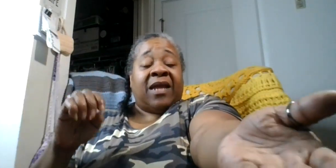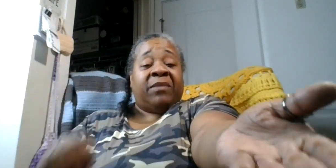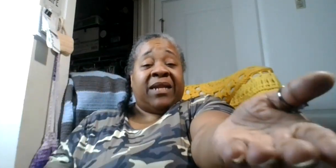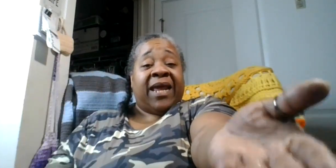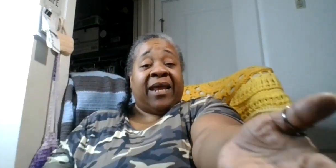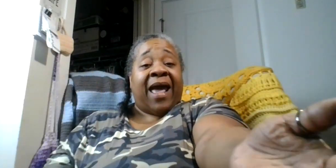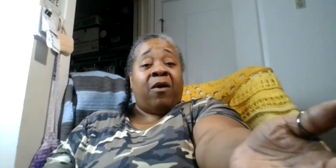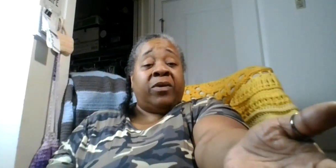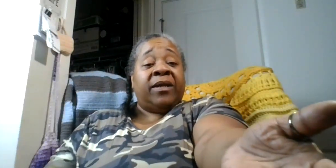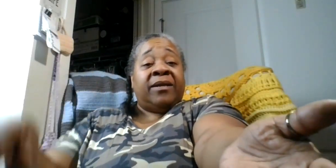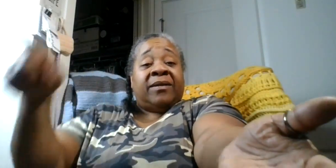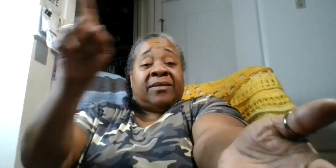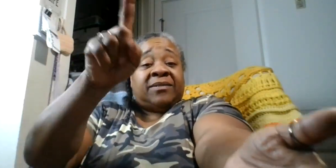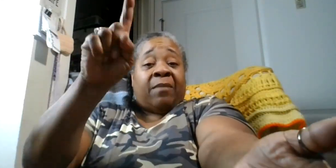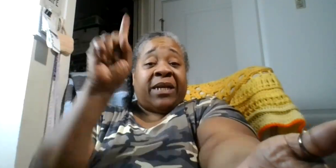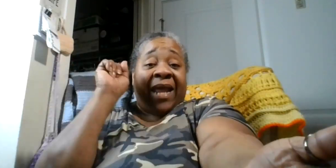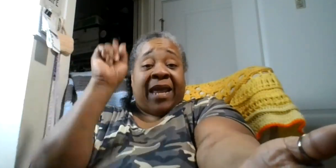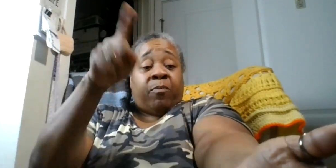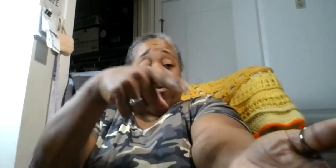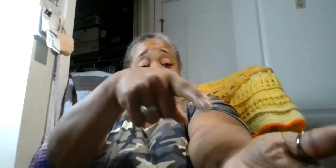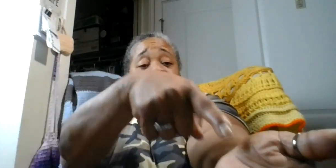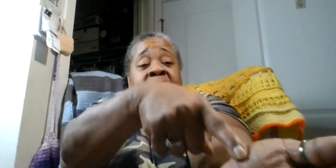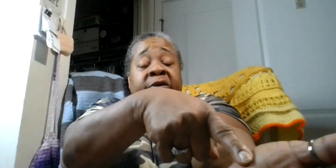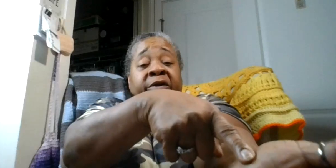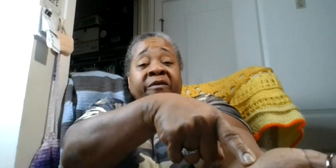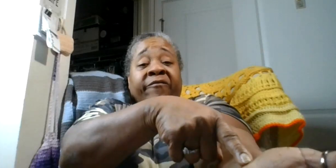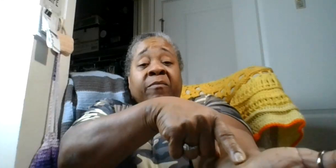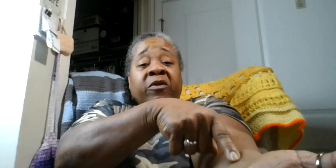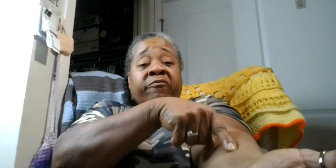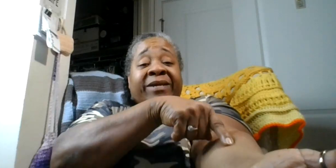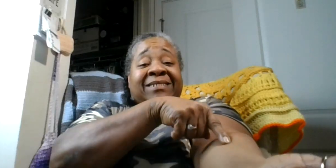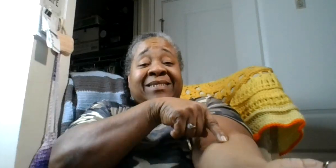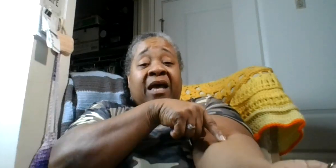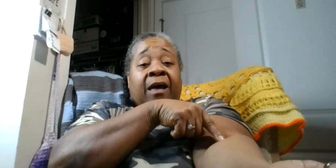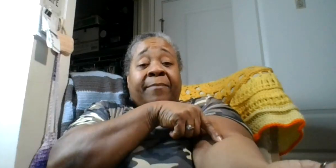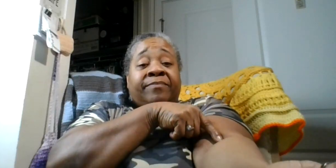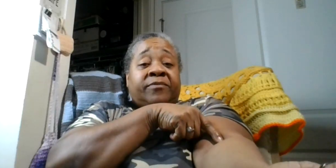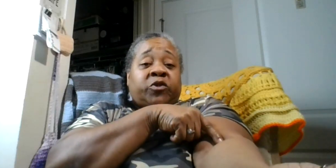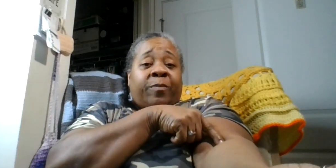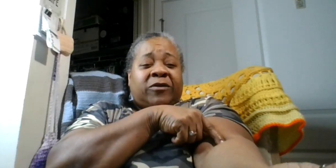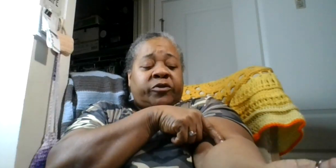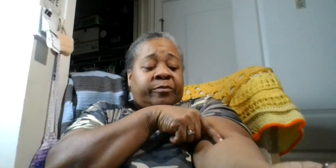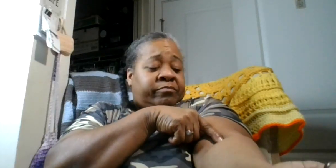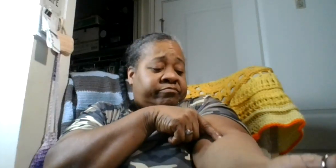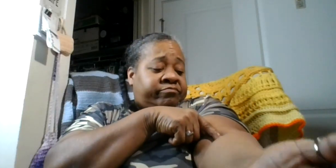Non-dominant hand out. Dominant hand pointer from your wrist up to about your